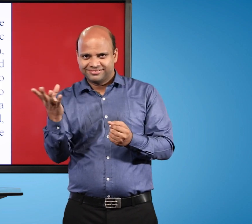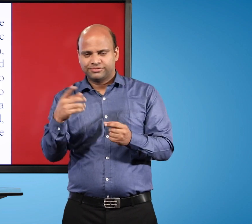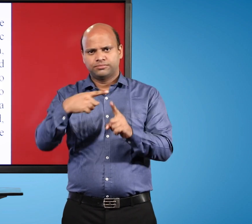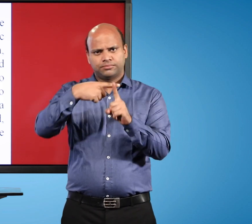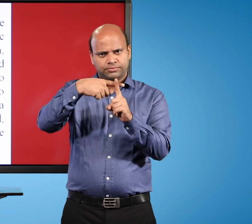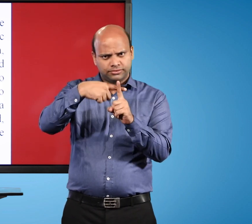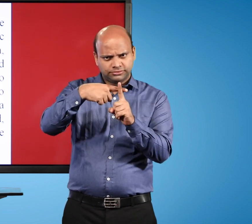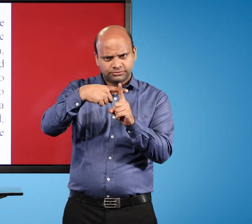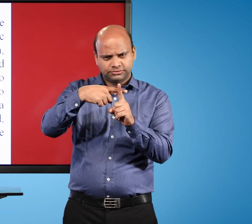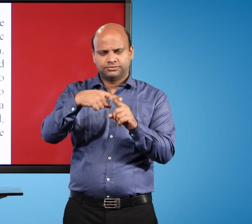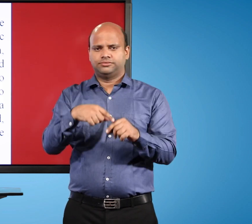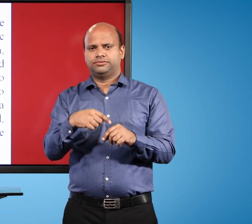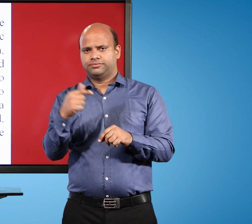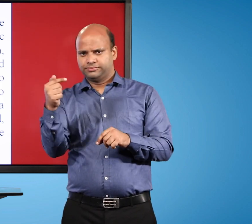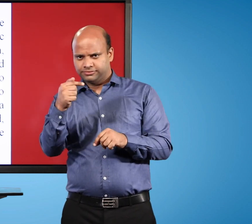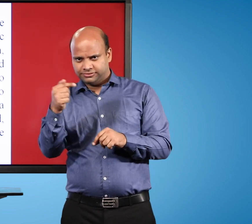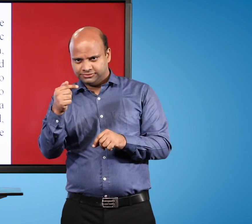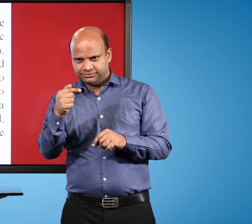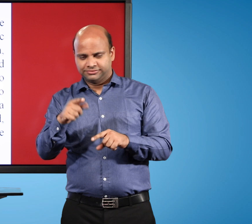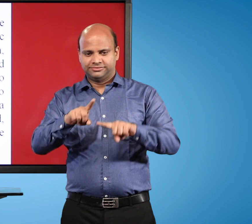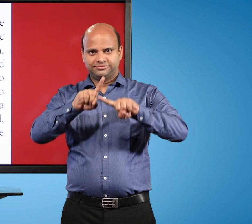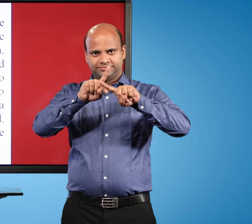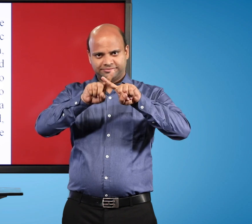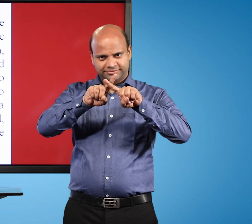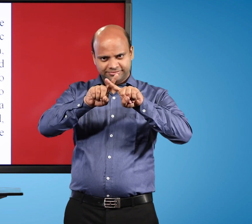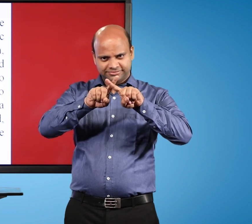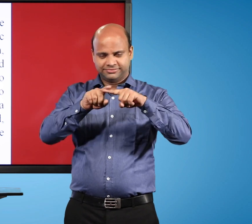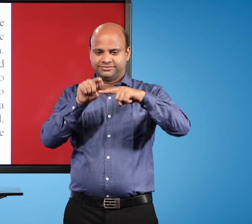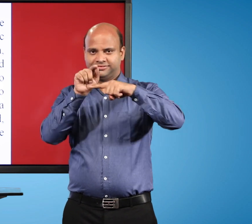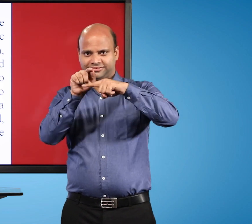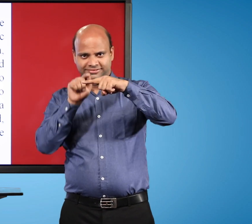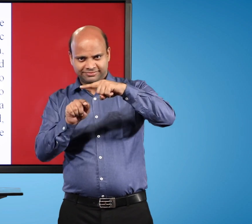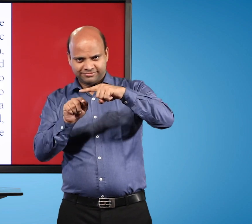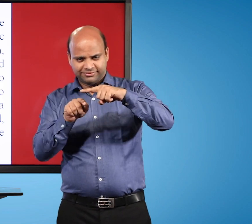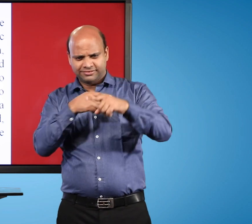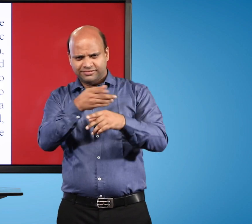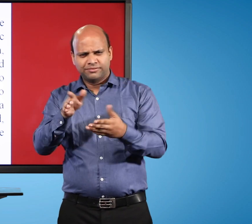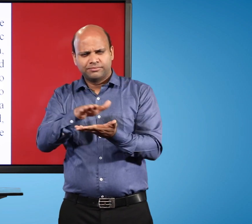addition, subtraction, multiplication, and division on numbers.